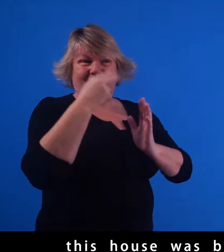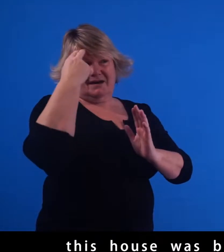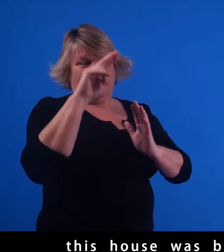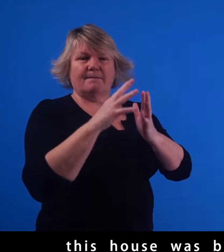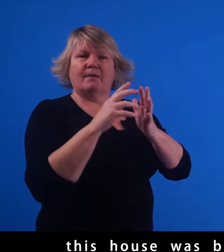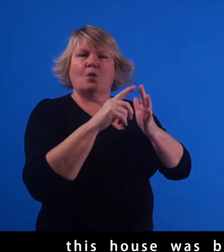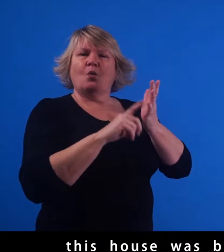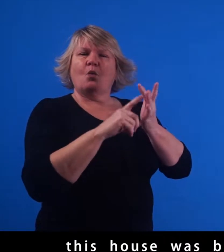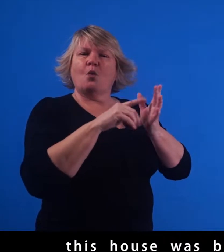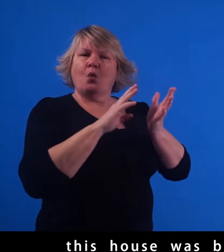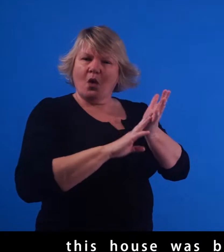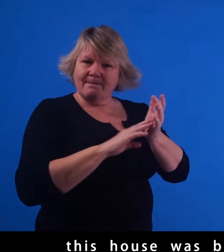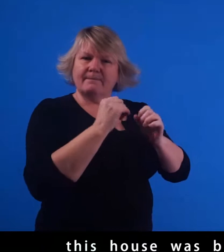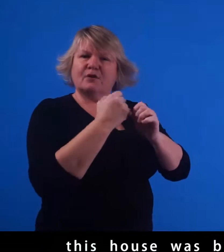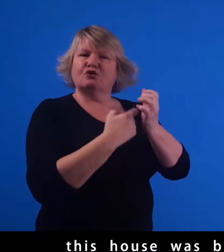Gray.